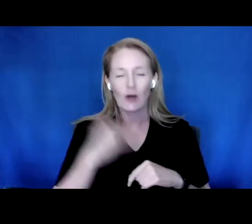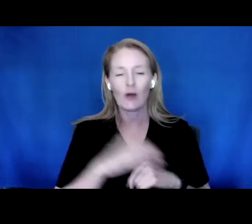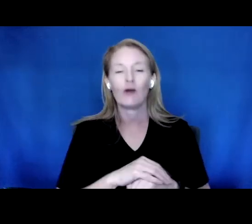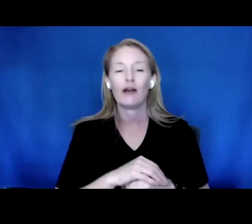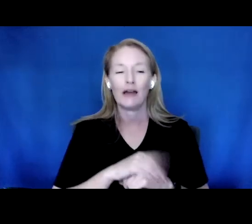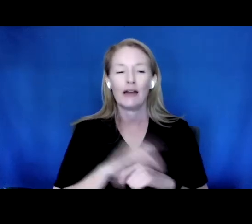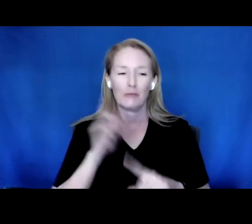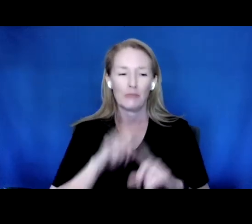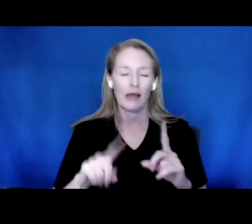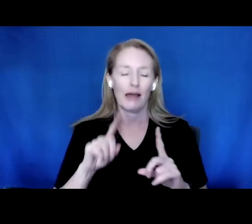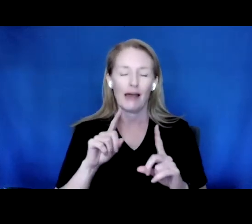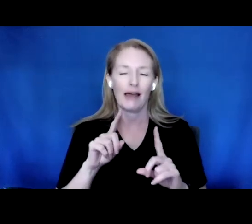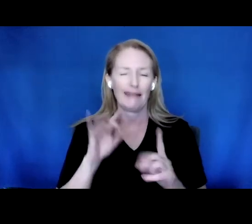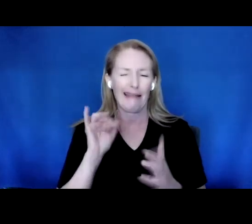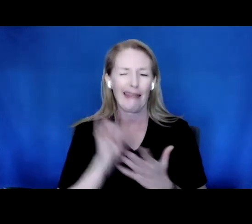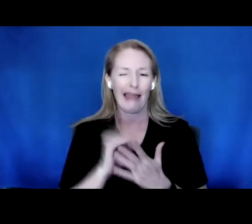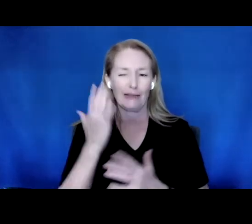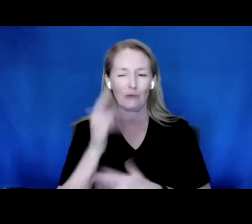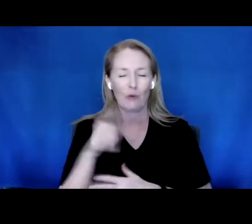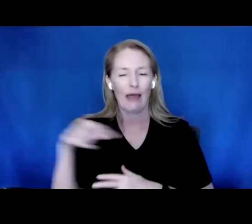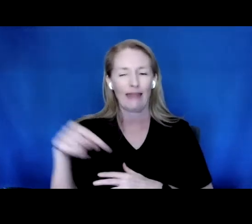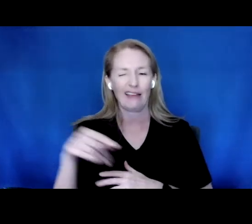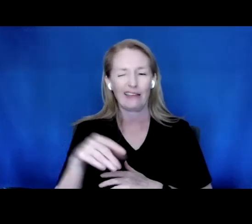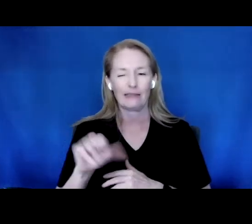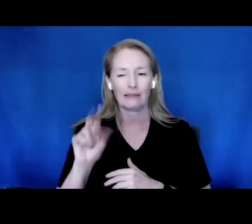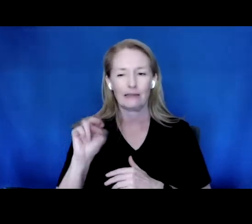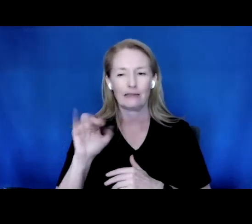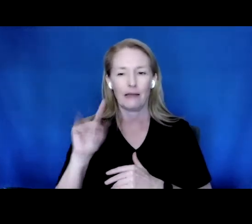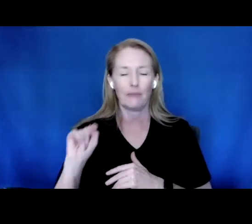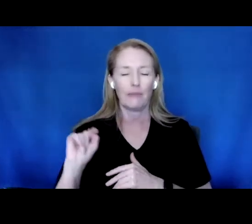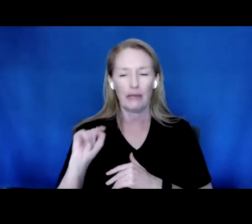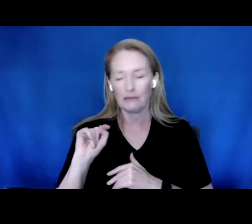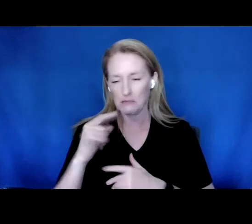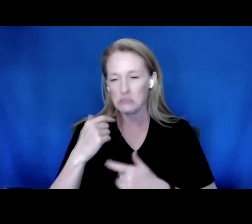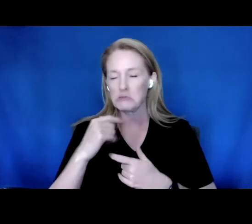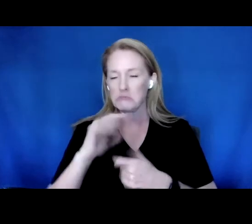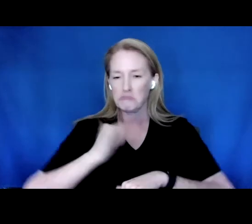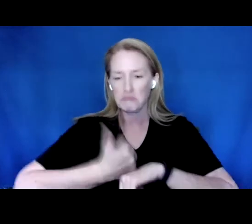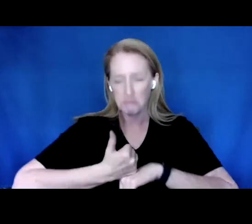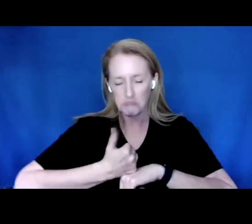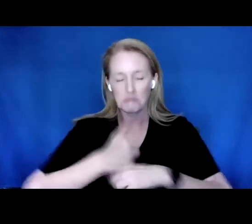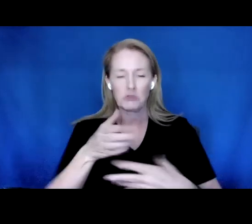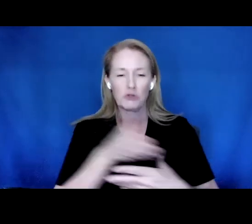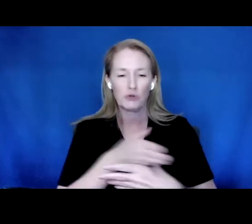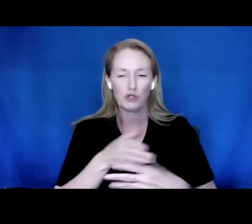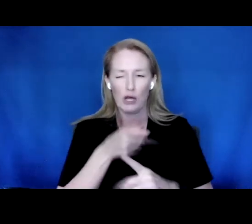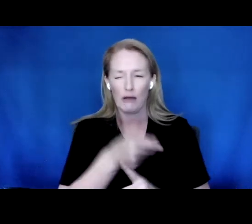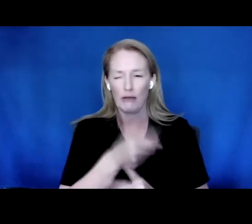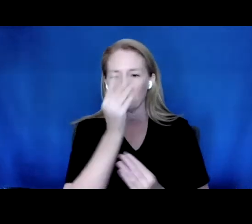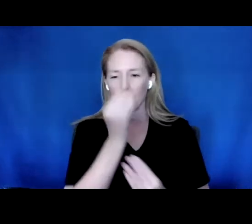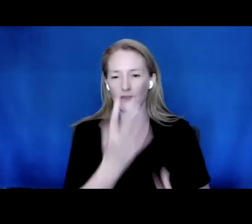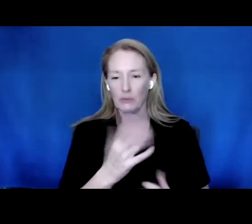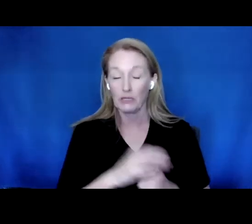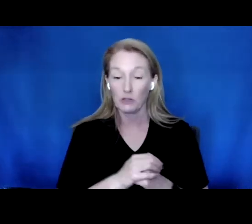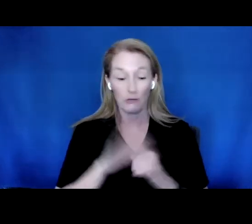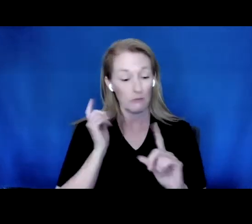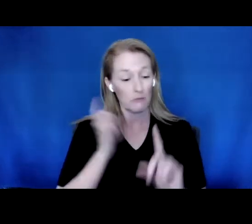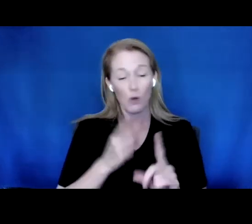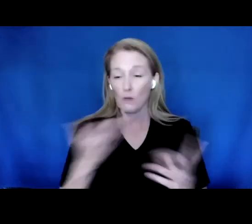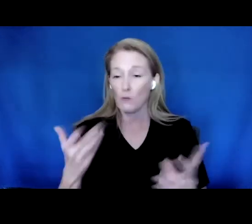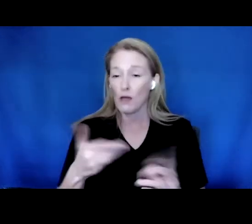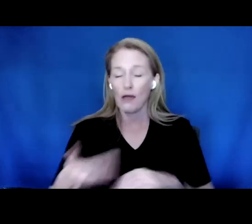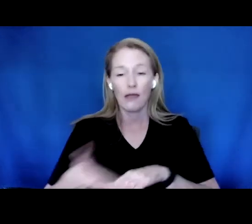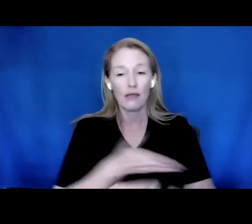created, to share these findings with folks. And really, at the end, the story is, improving women's health will ultimately